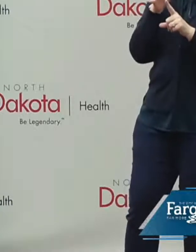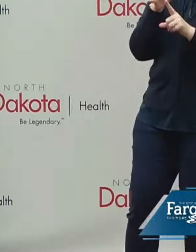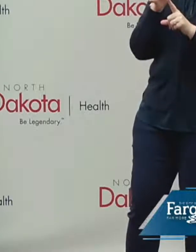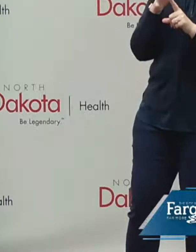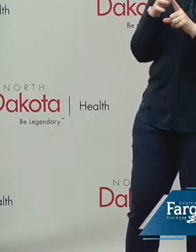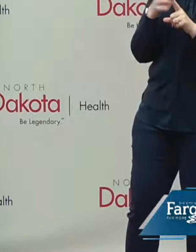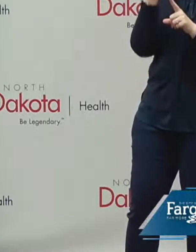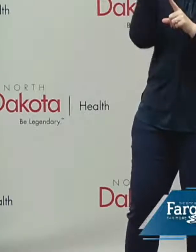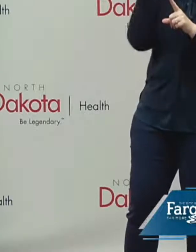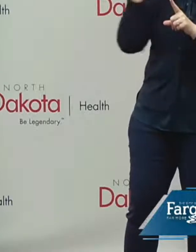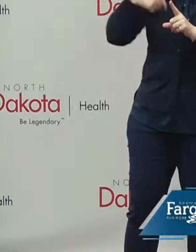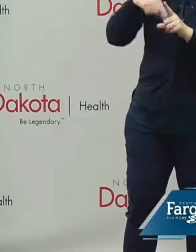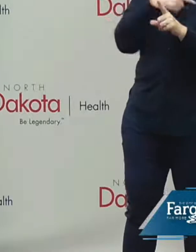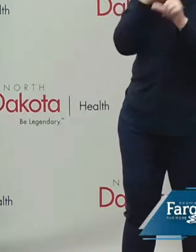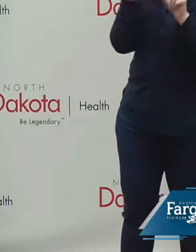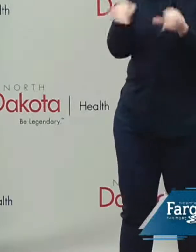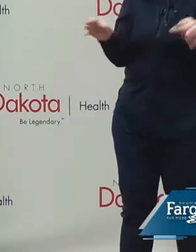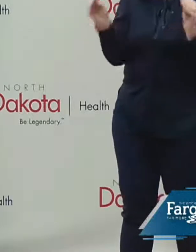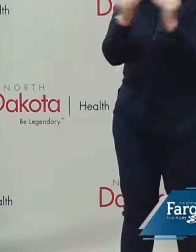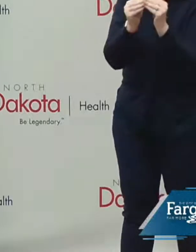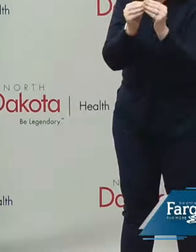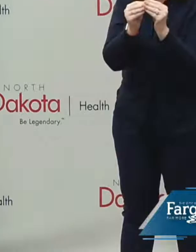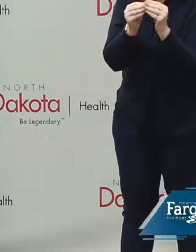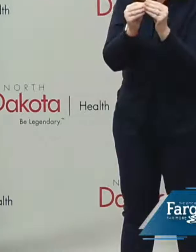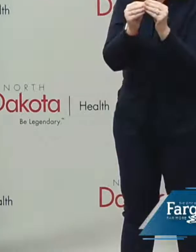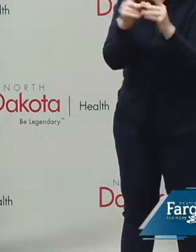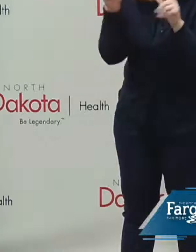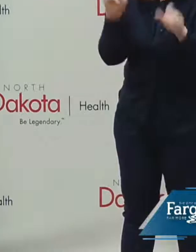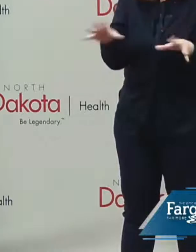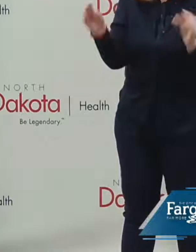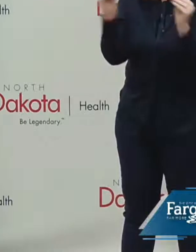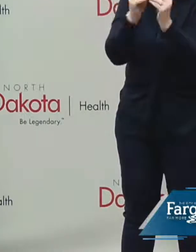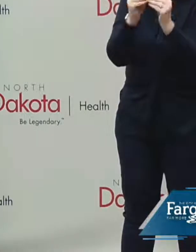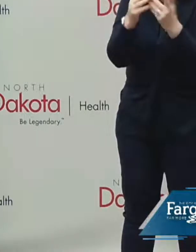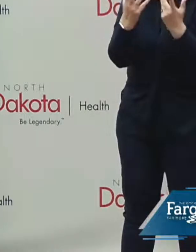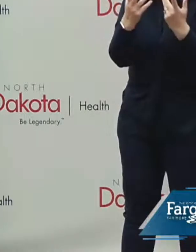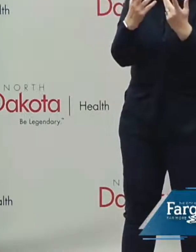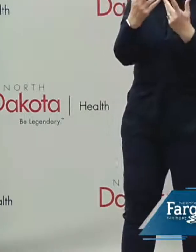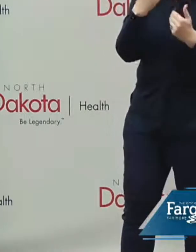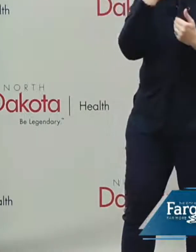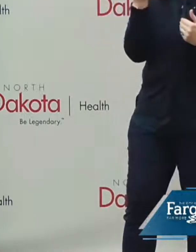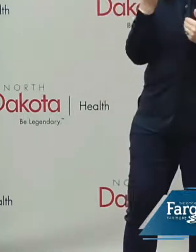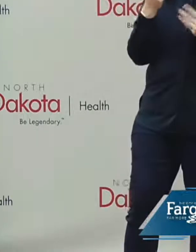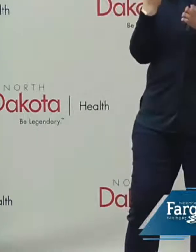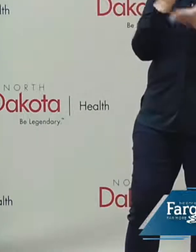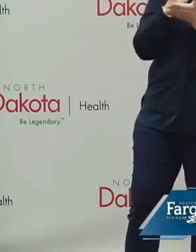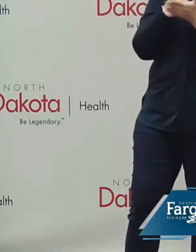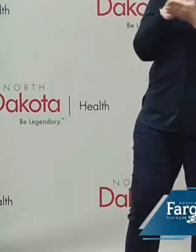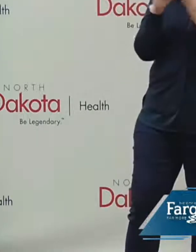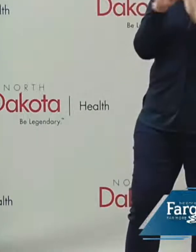than other states are. That is a positive thing, because that's helping us identify particularly